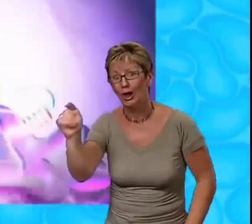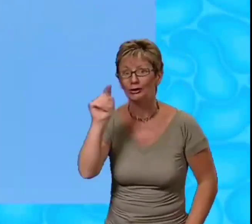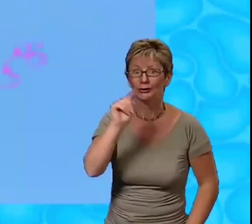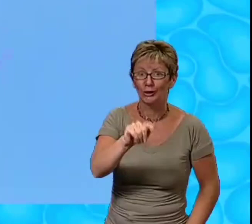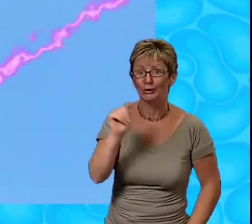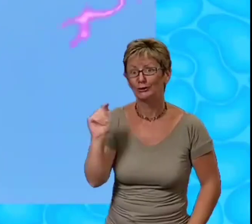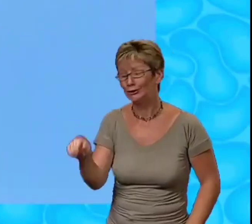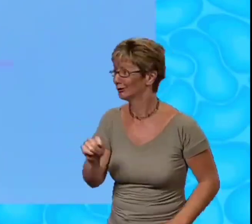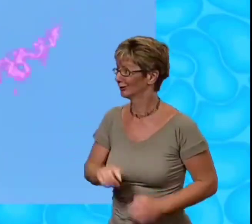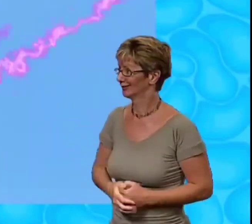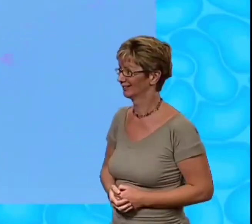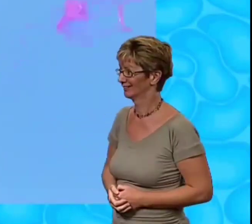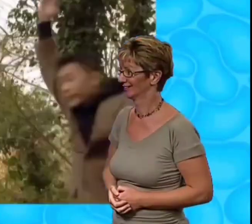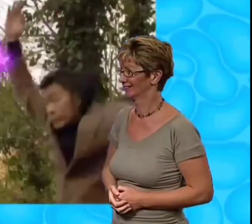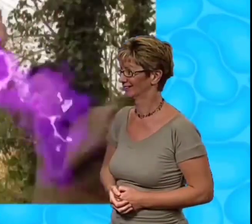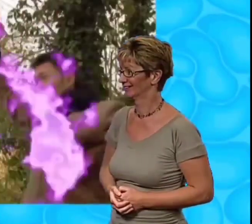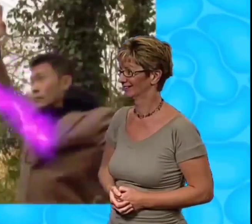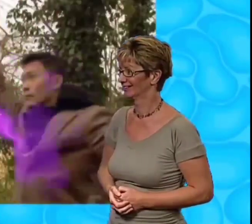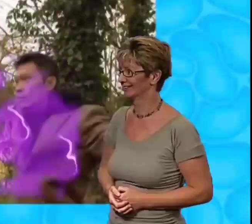dots.